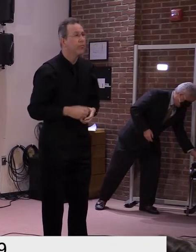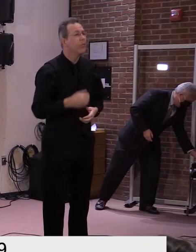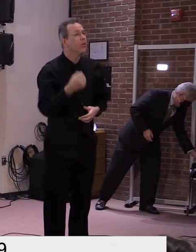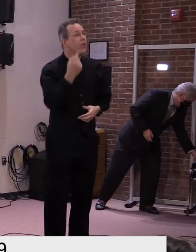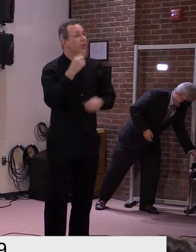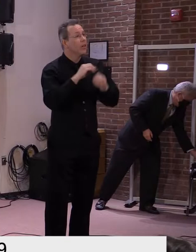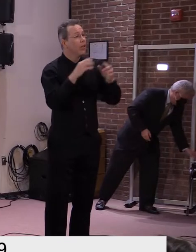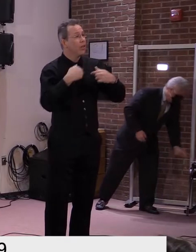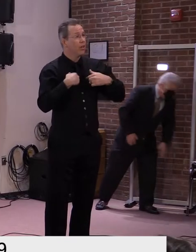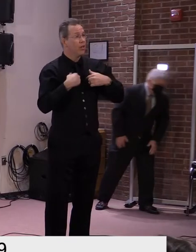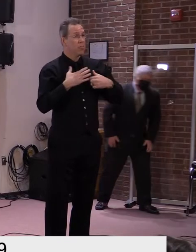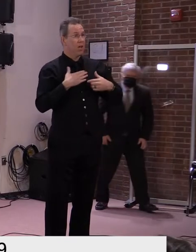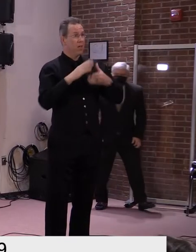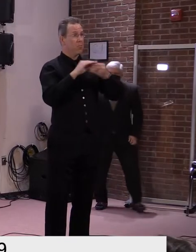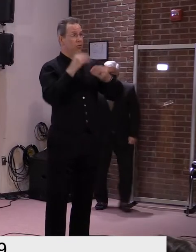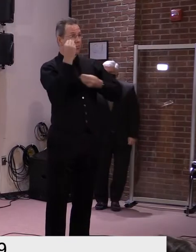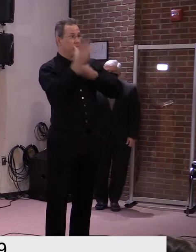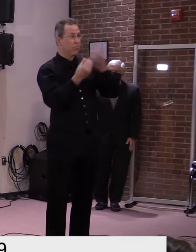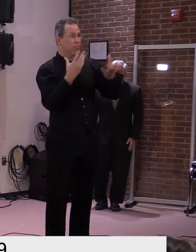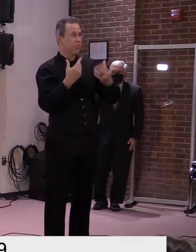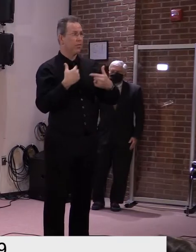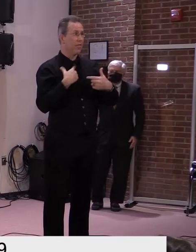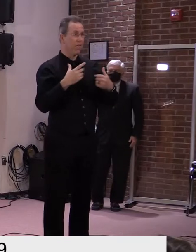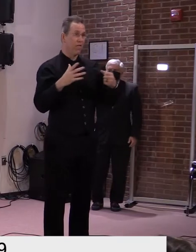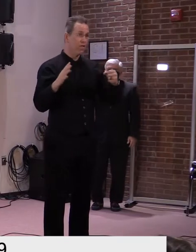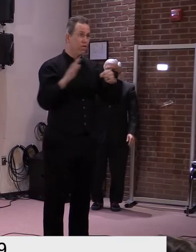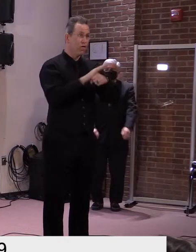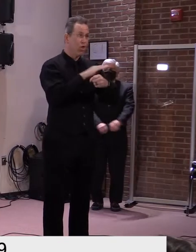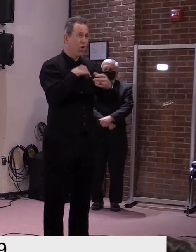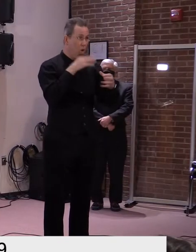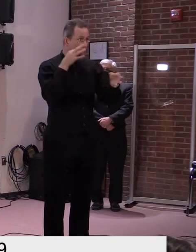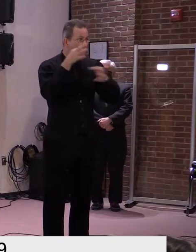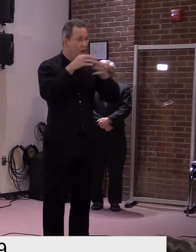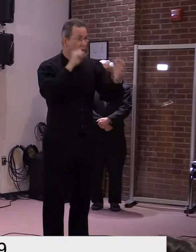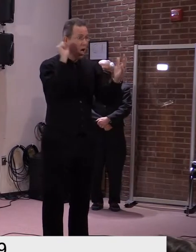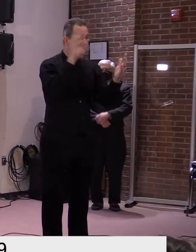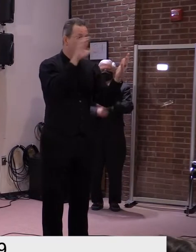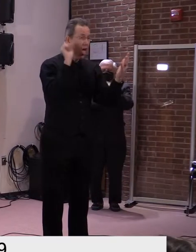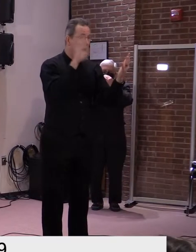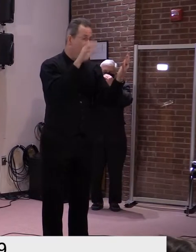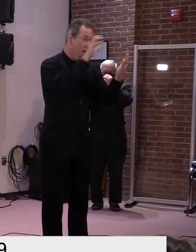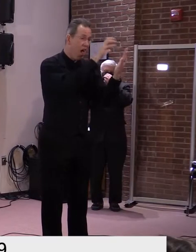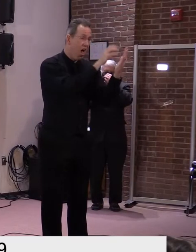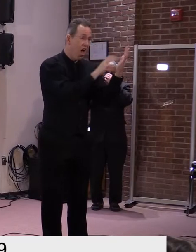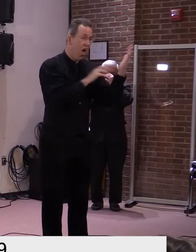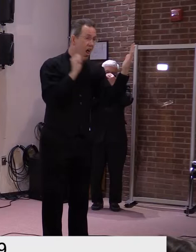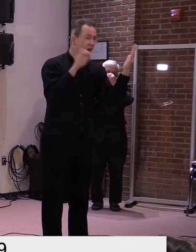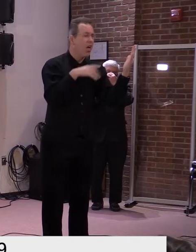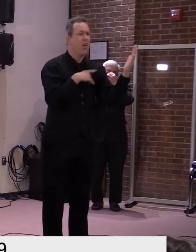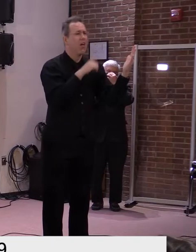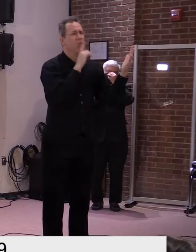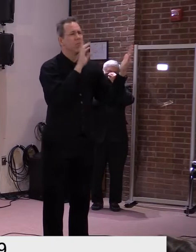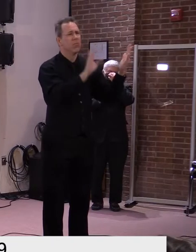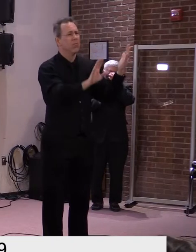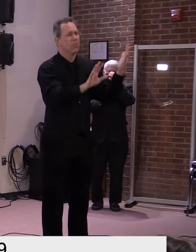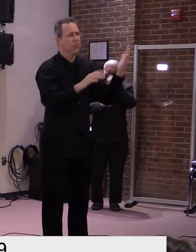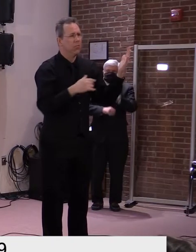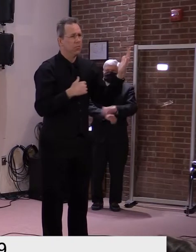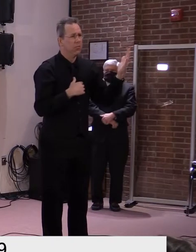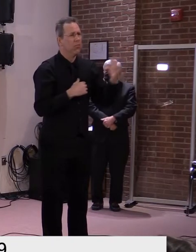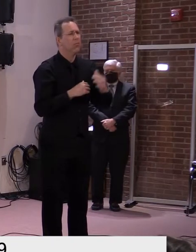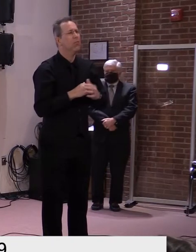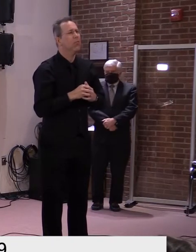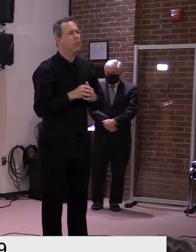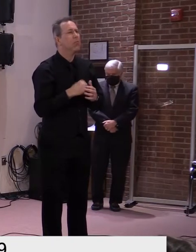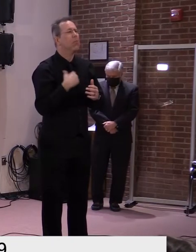or complete review of the American Rescue Plan. But I will begin by highlighting today the provisions of the bill that will